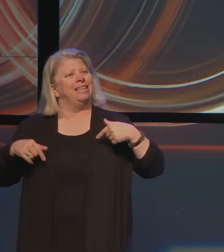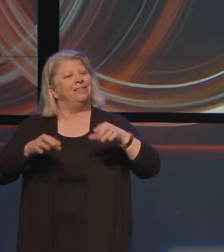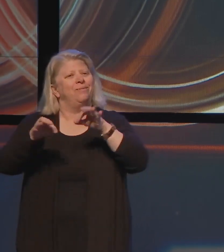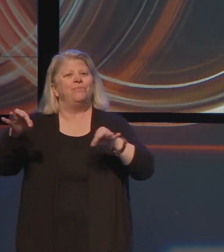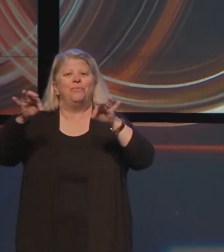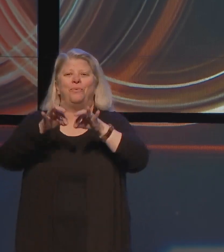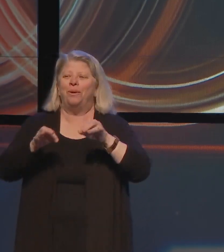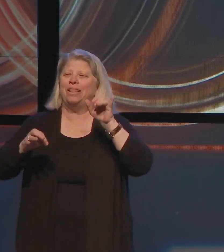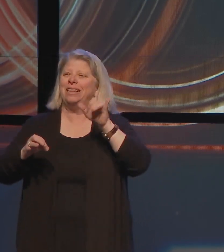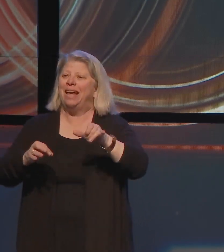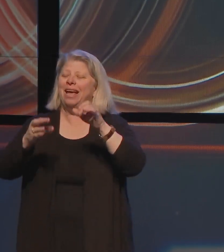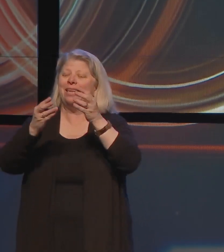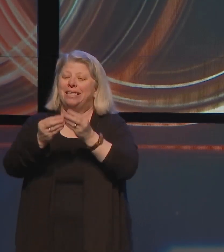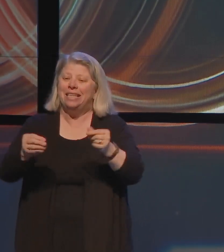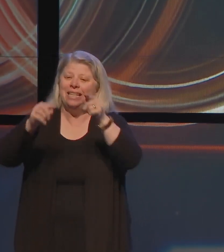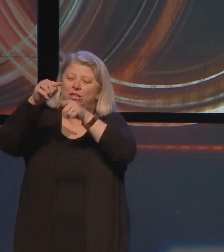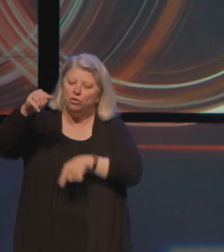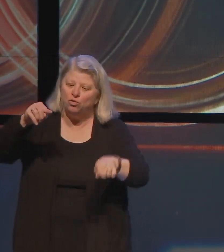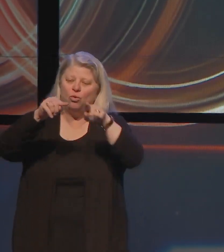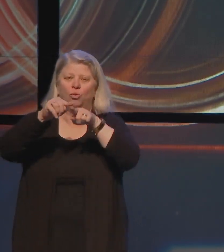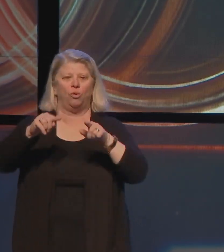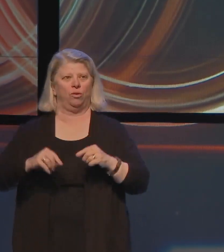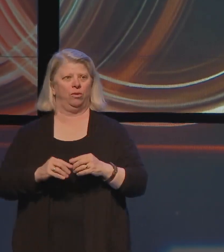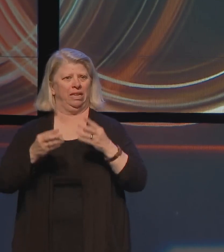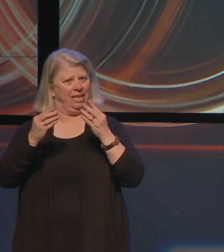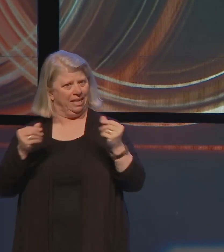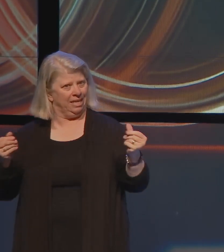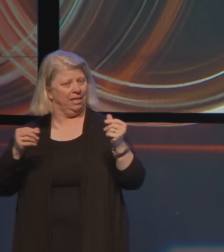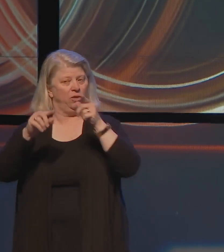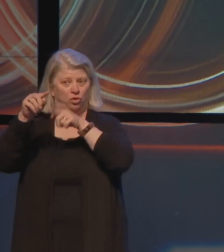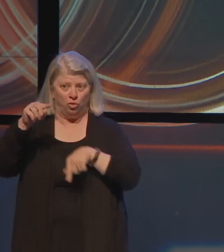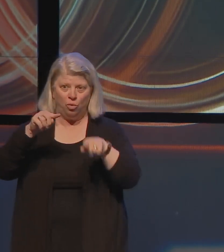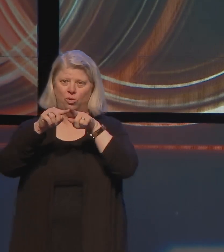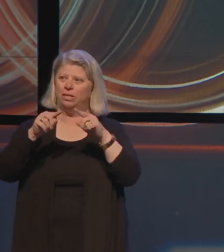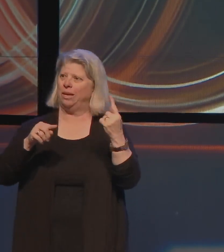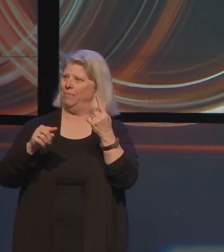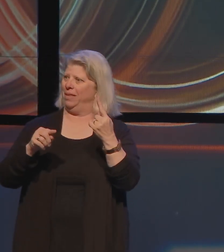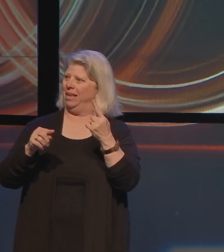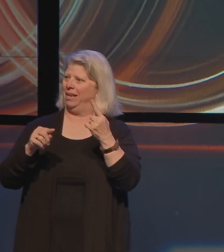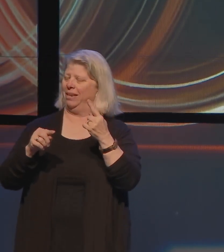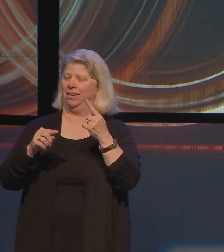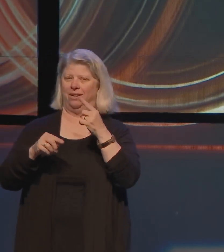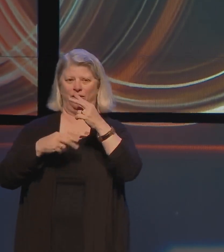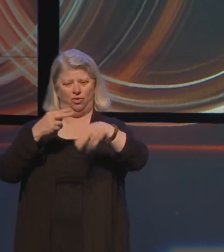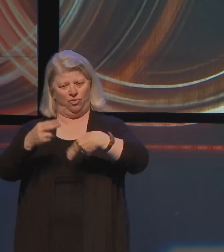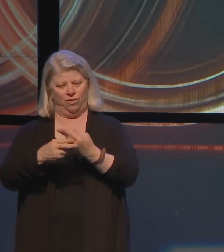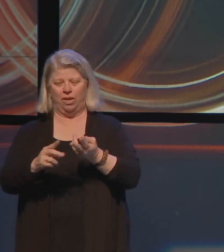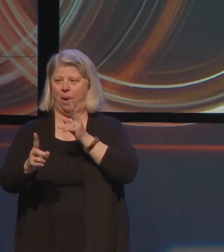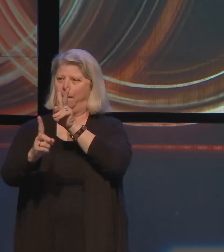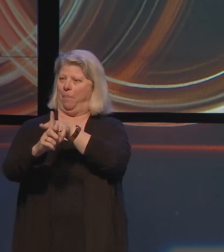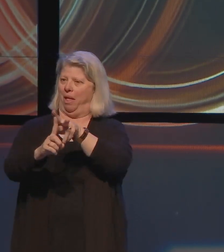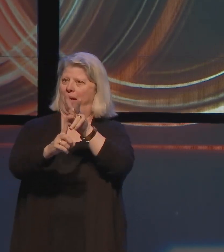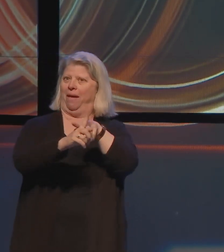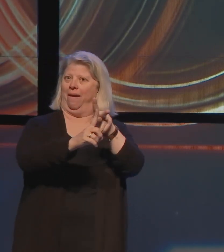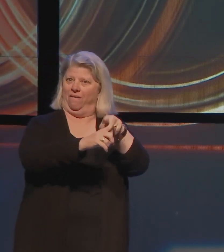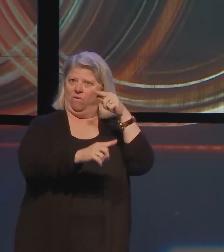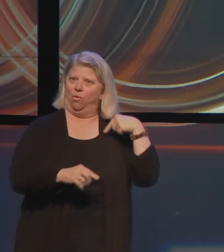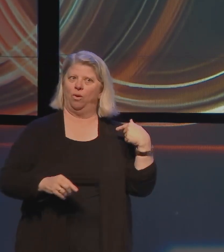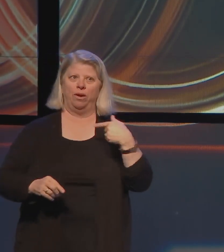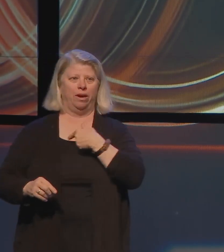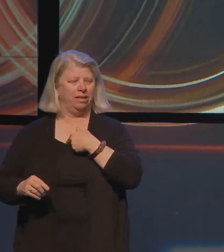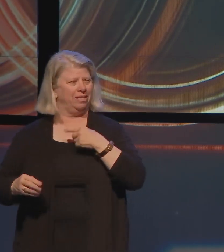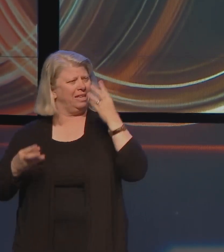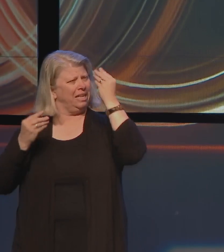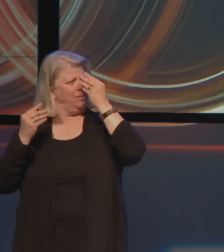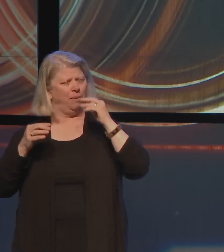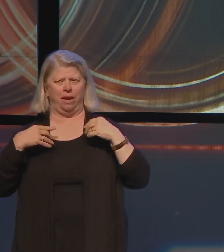important because this is the healing circle, right? The healing circle is something that is universal and can be applied as a tool for us to